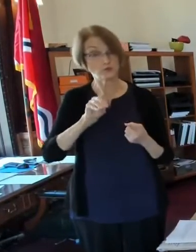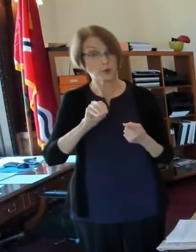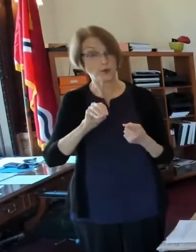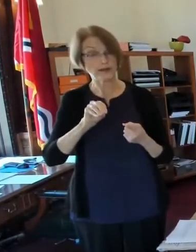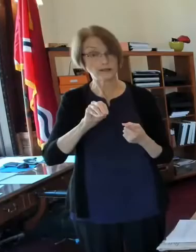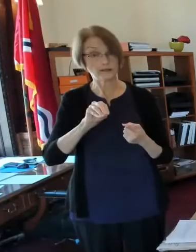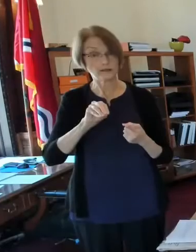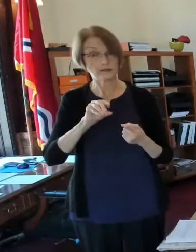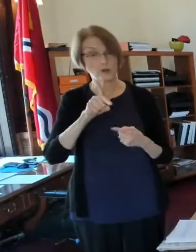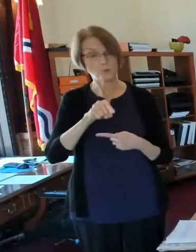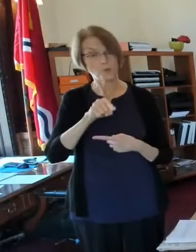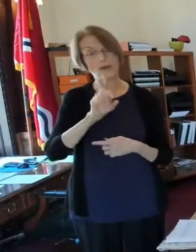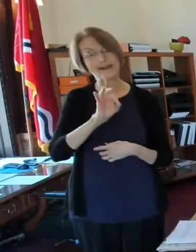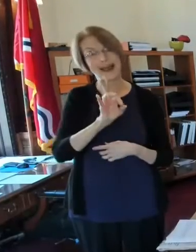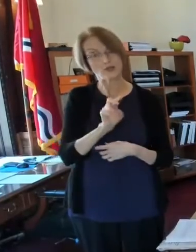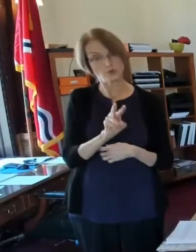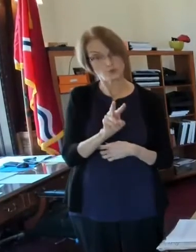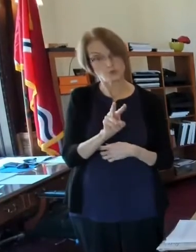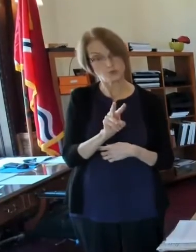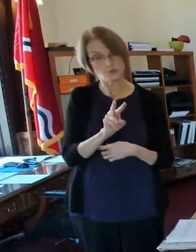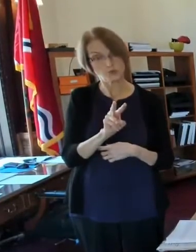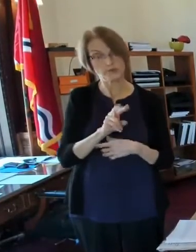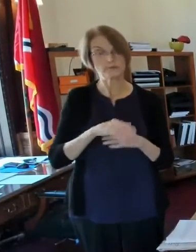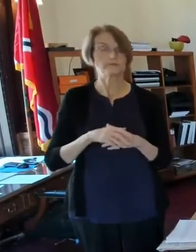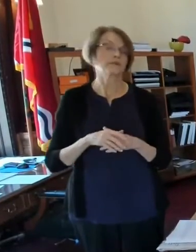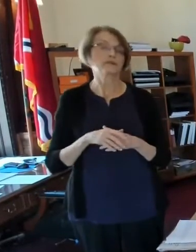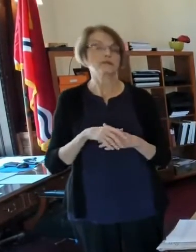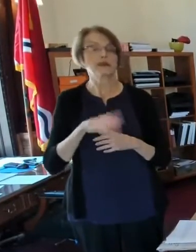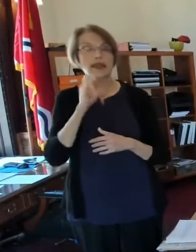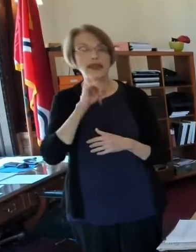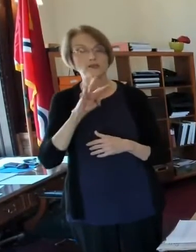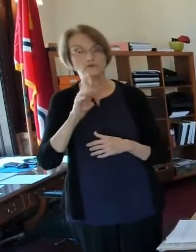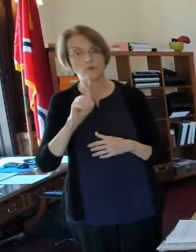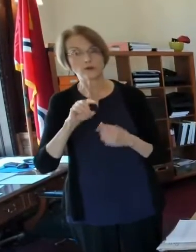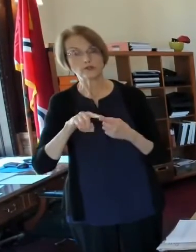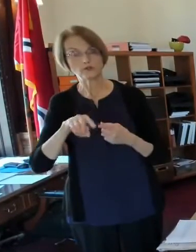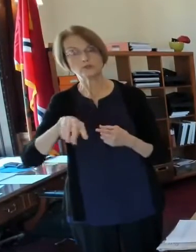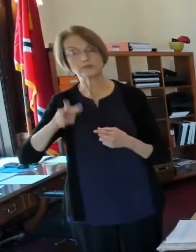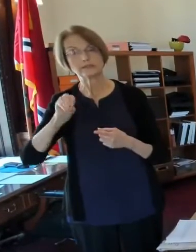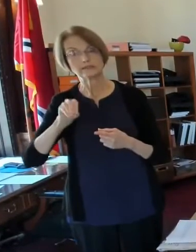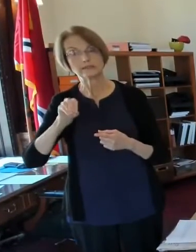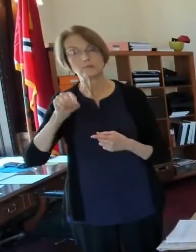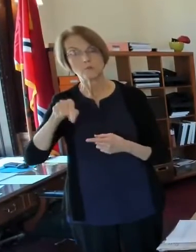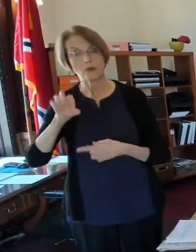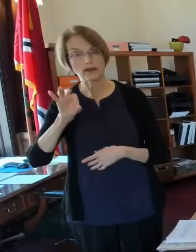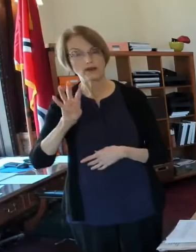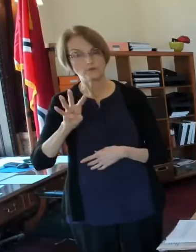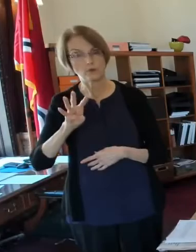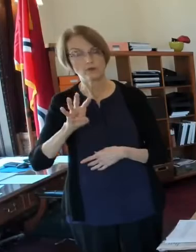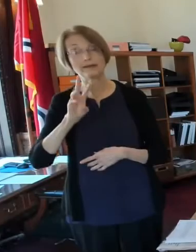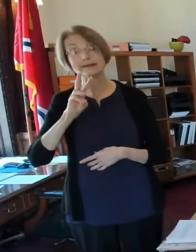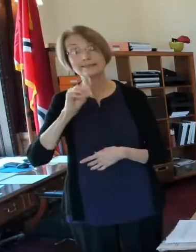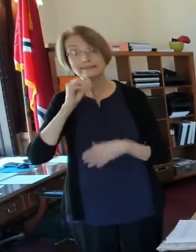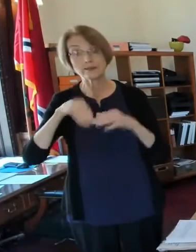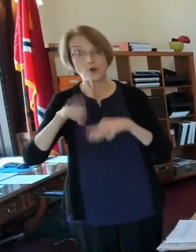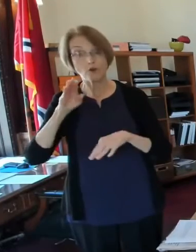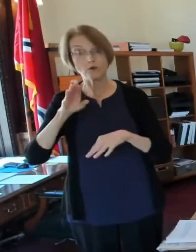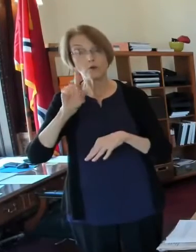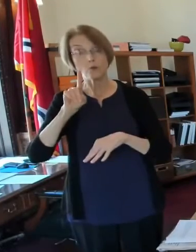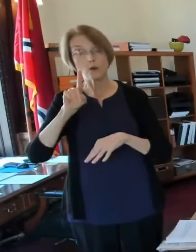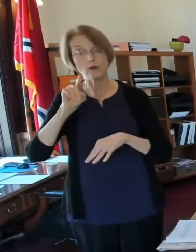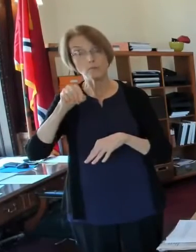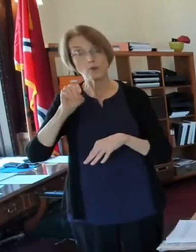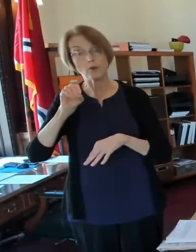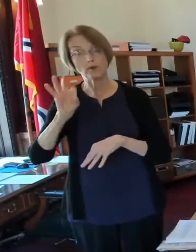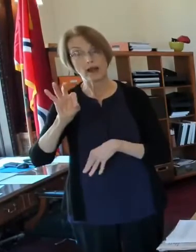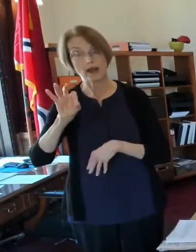been 0.92, 40 to 60, 0.94, 60 and over, 1.09,